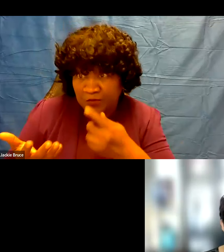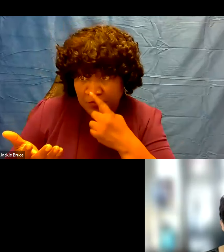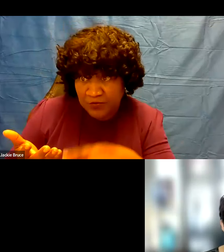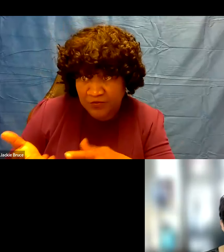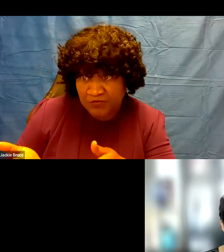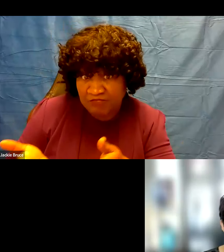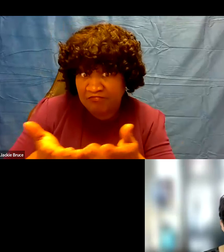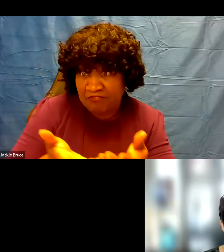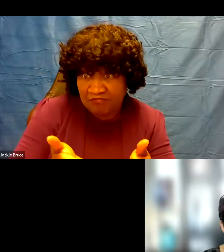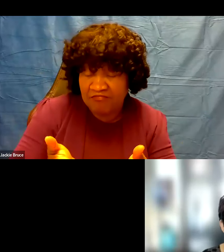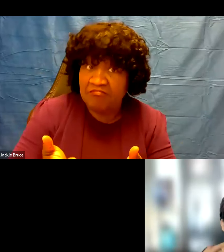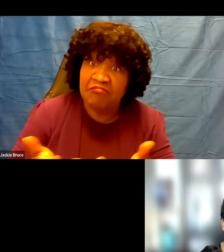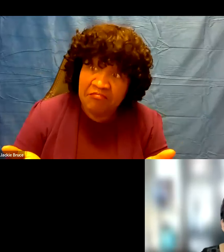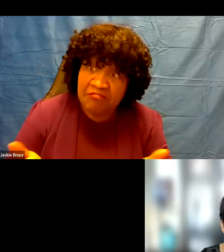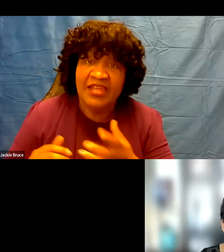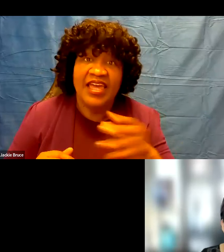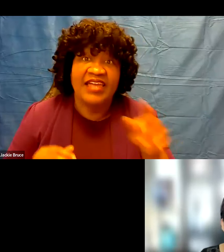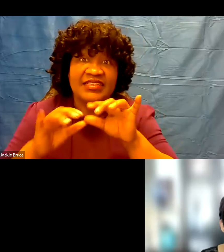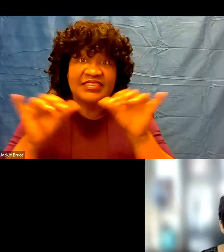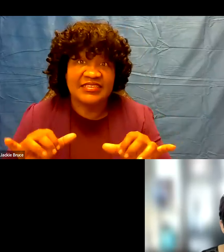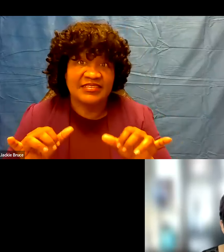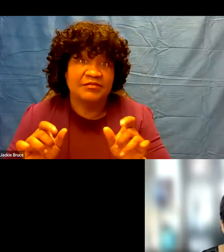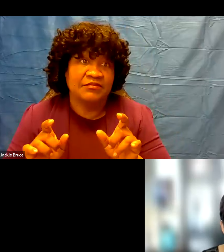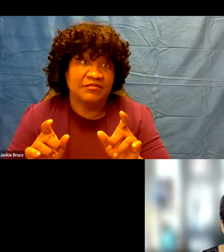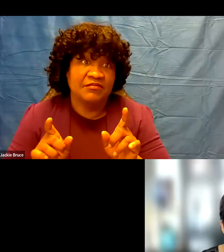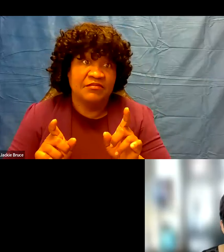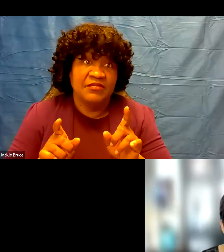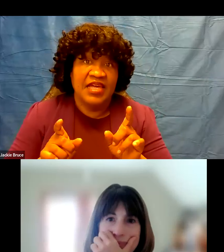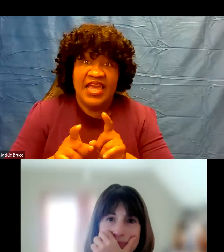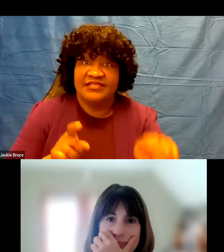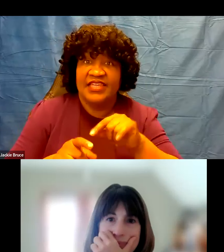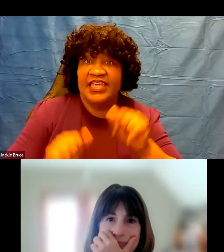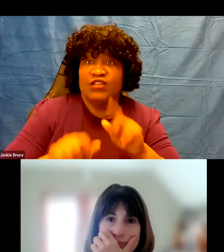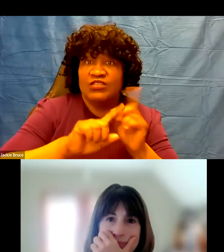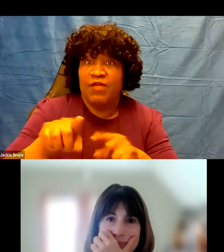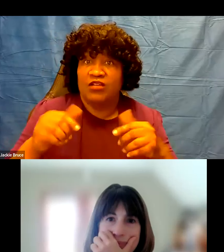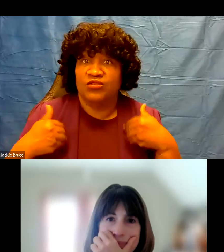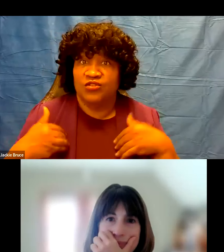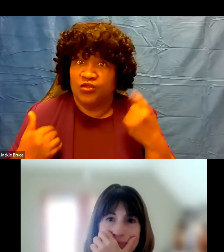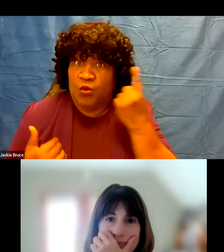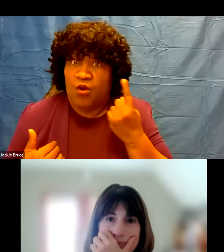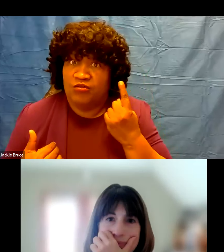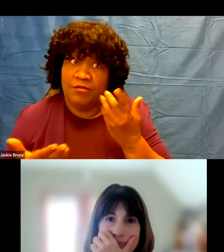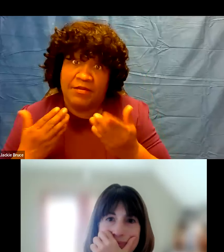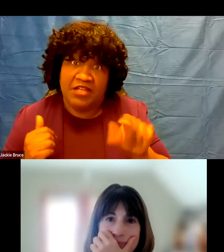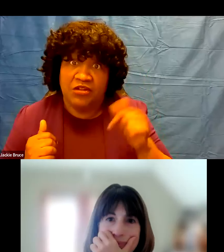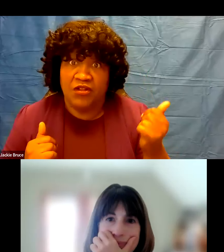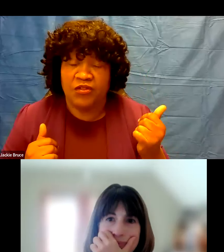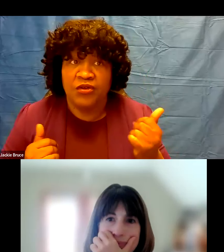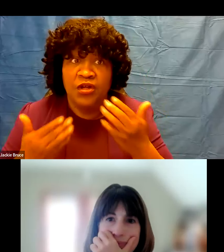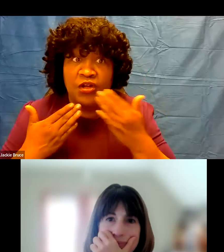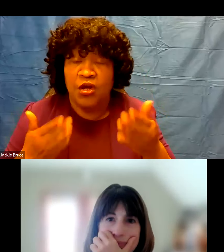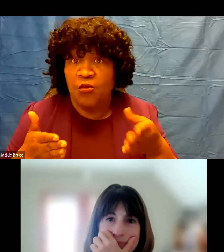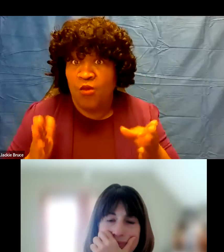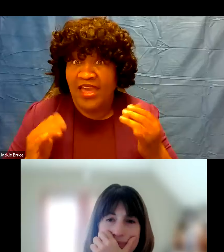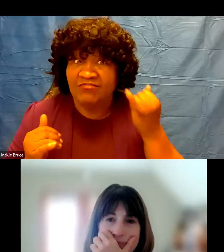and the system as it responds to the youth. So we were just wondering if that could be, you know,